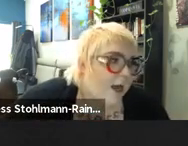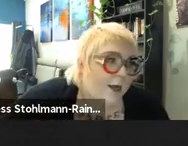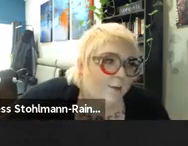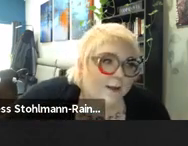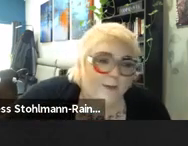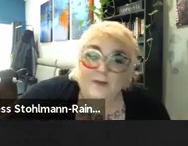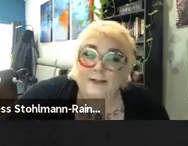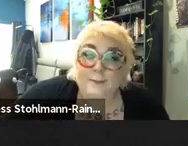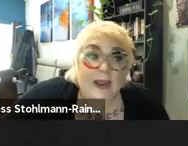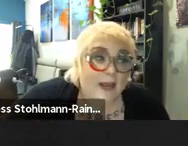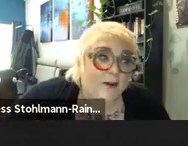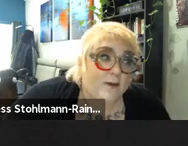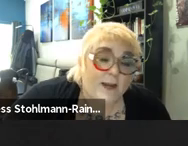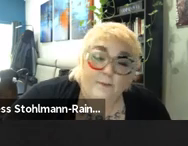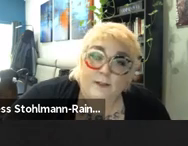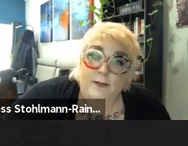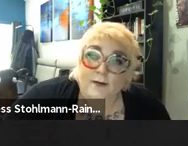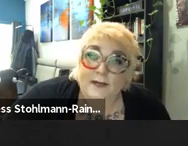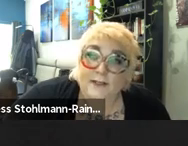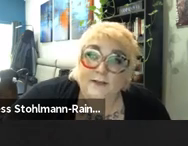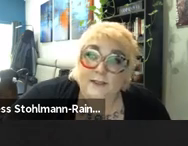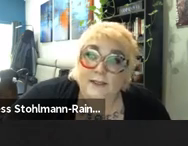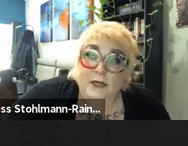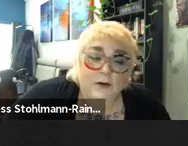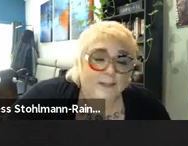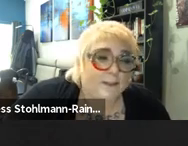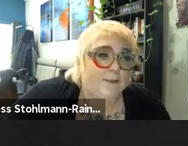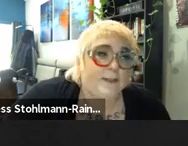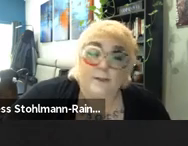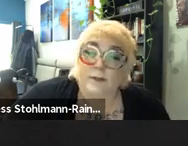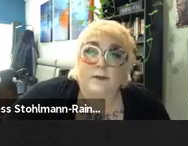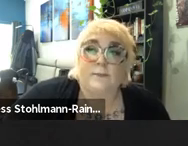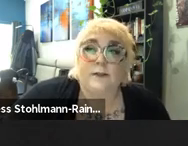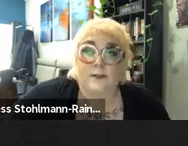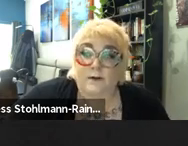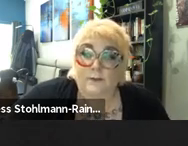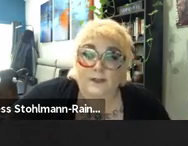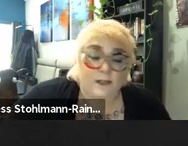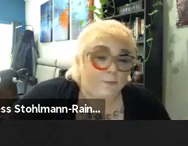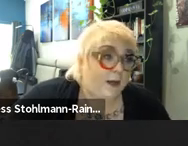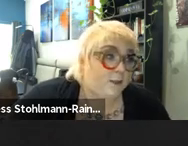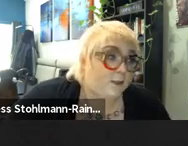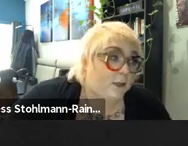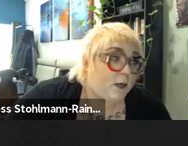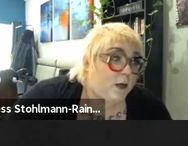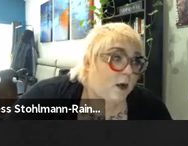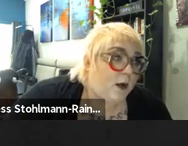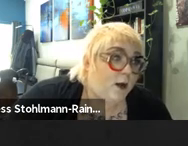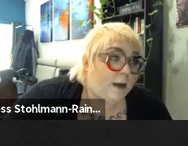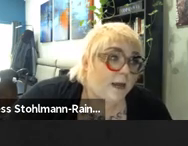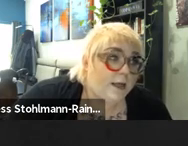um that there's pay equity between our peer services and our crisis services which was built into our budget the past